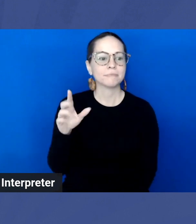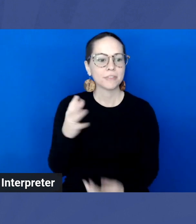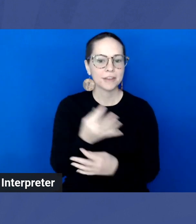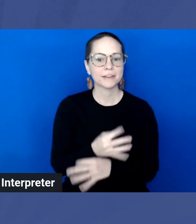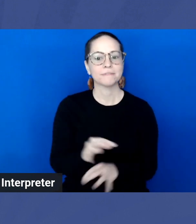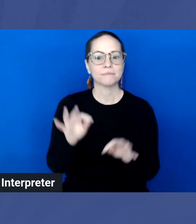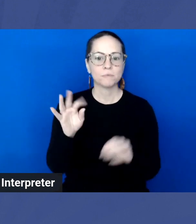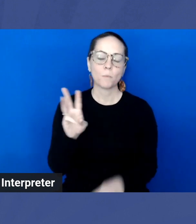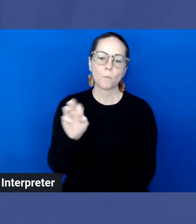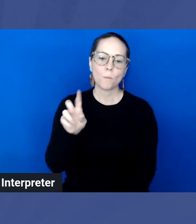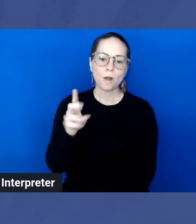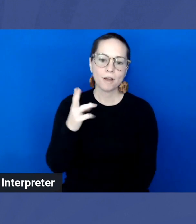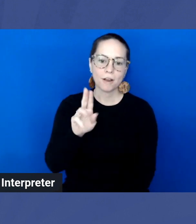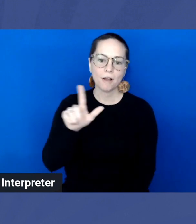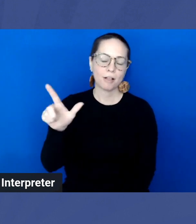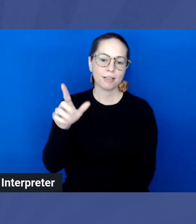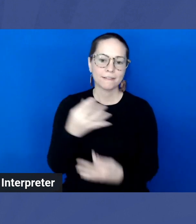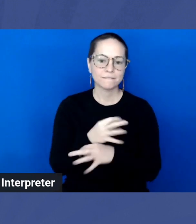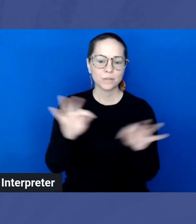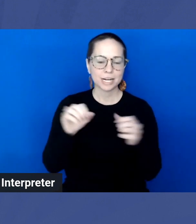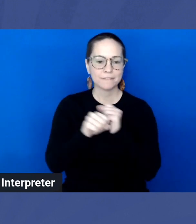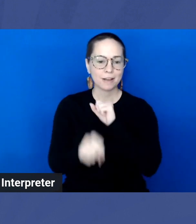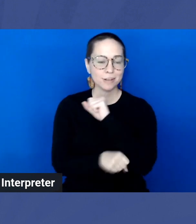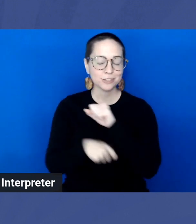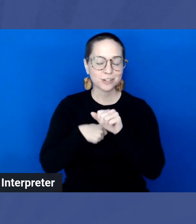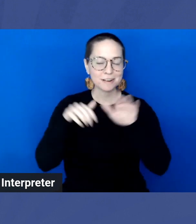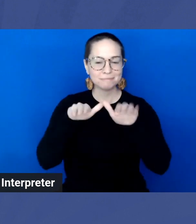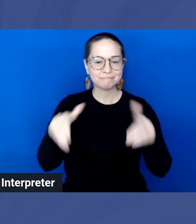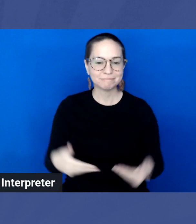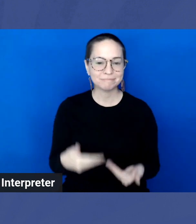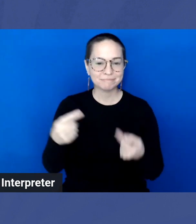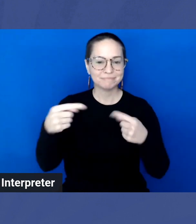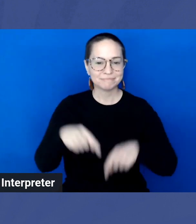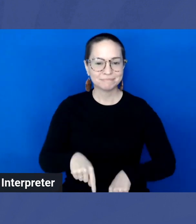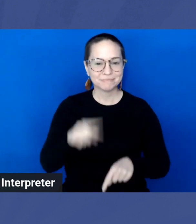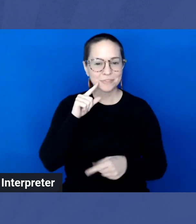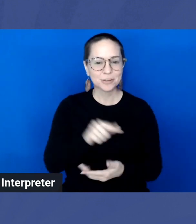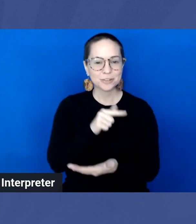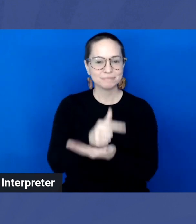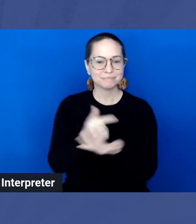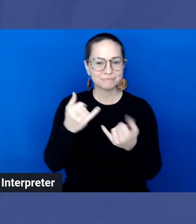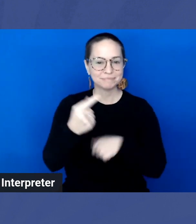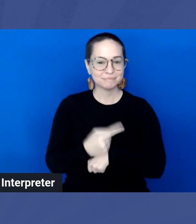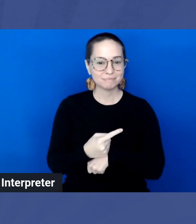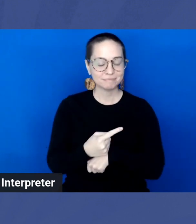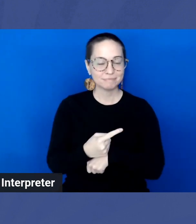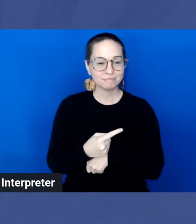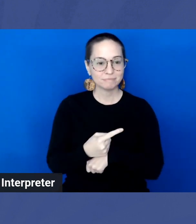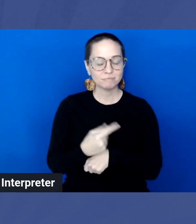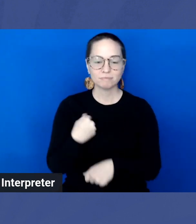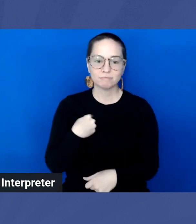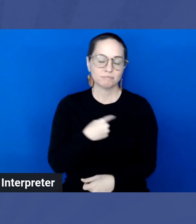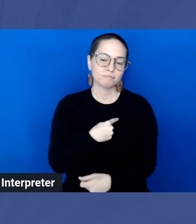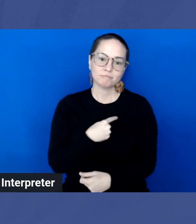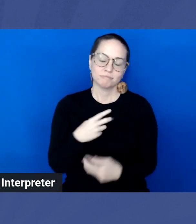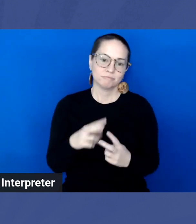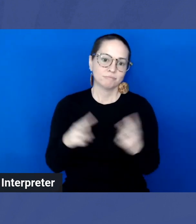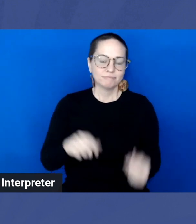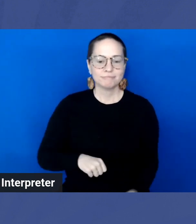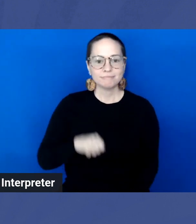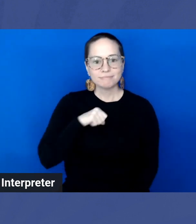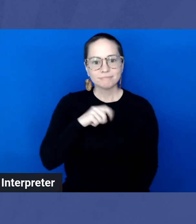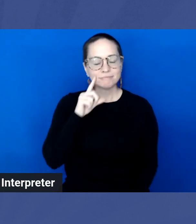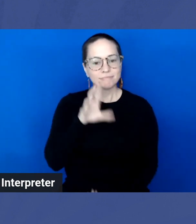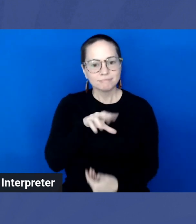I'm thrilled to welcome you to our Spokes Hub graduation today. Woodhull is so proud to be a part